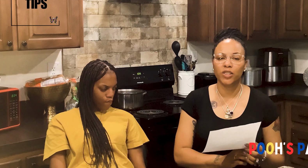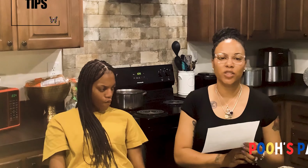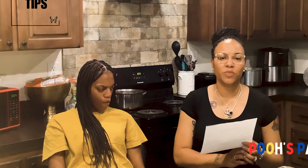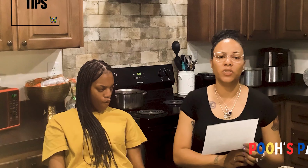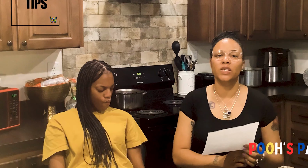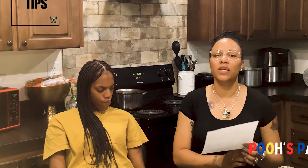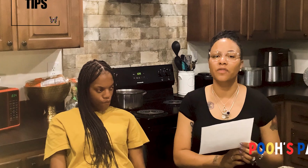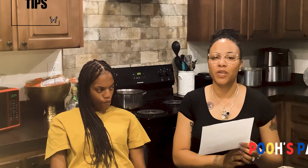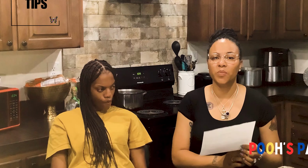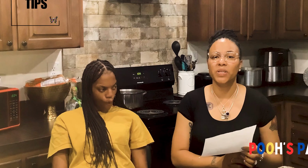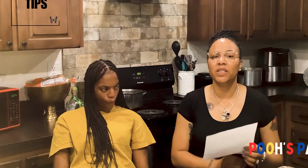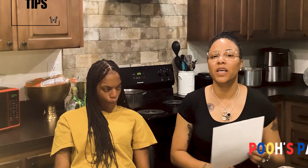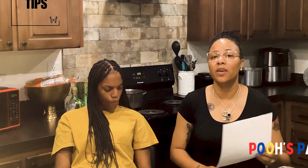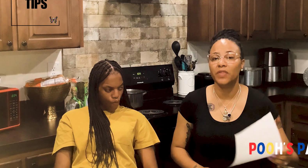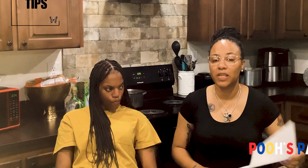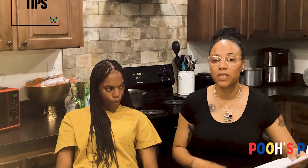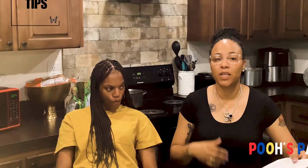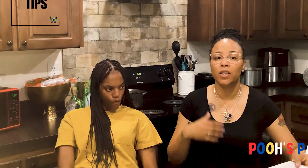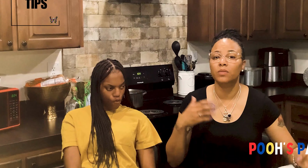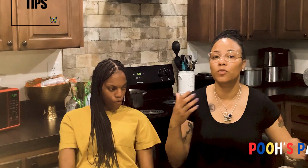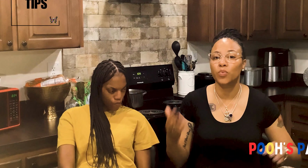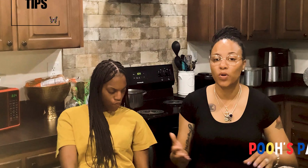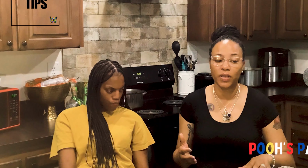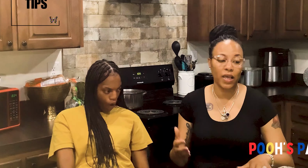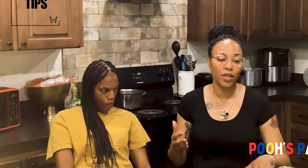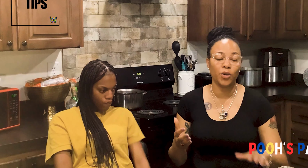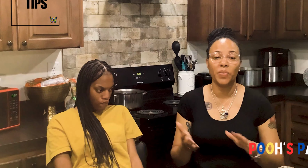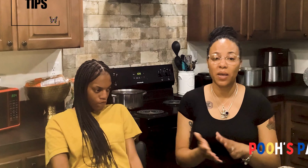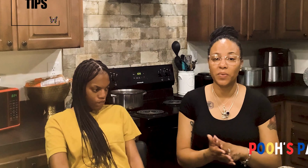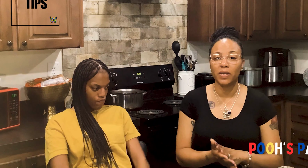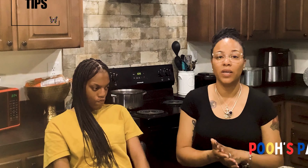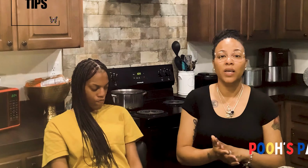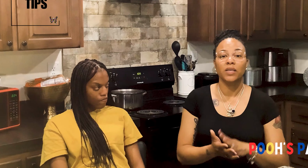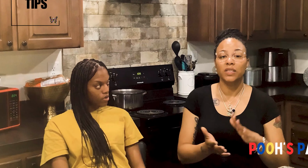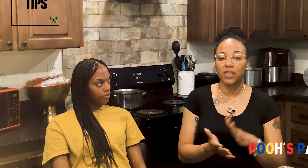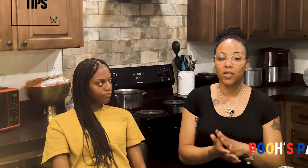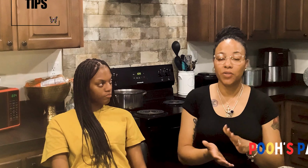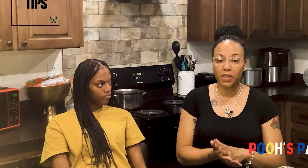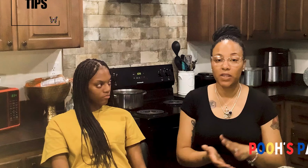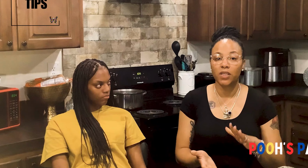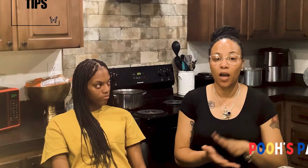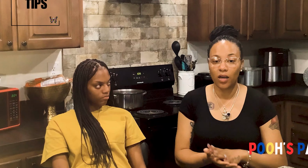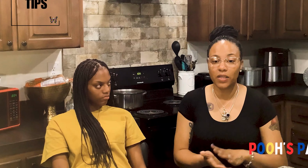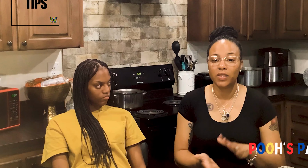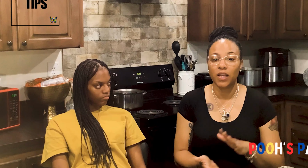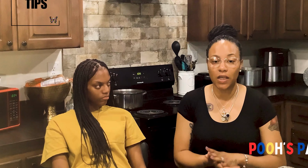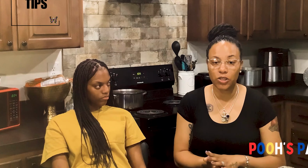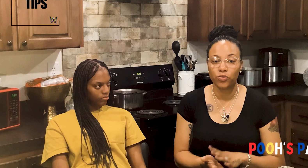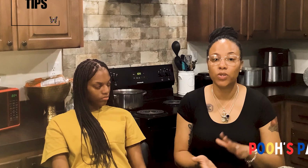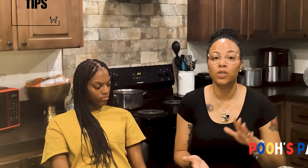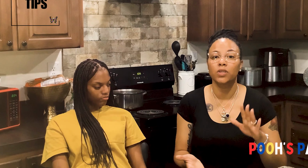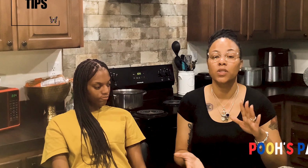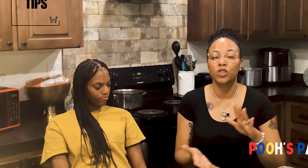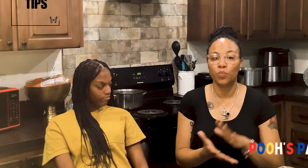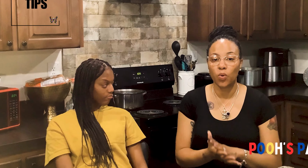largest, most significant piece of evidence to help support that your baby still needs all this extra support